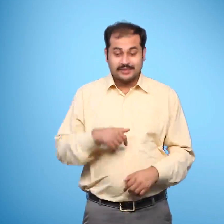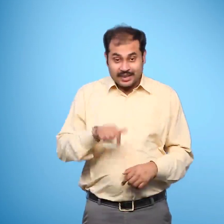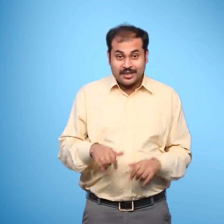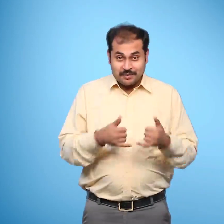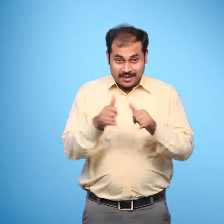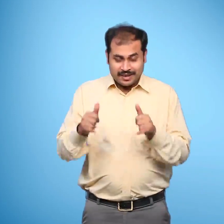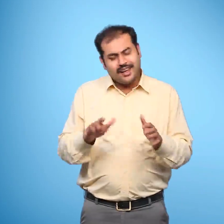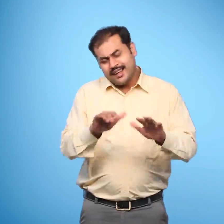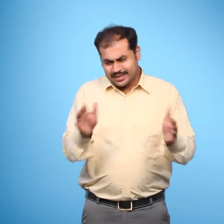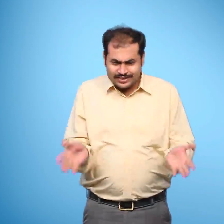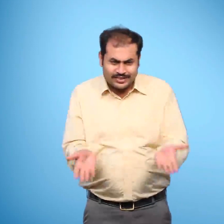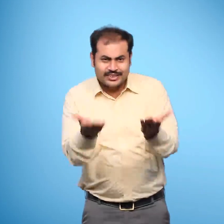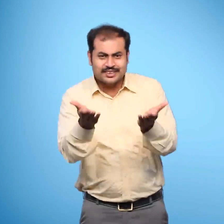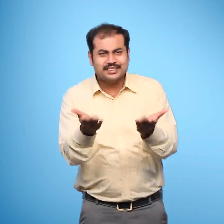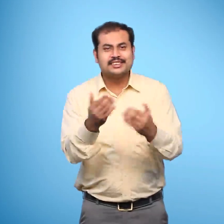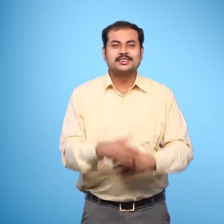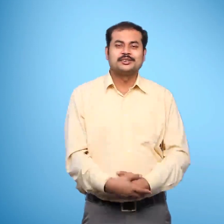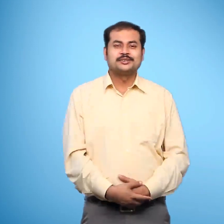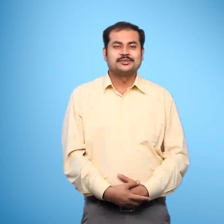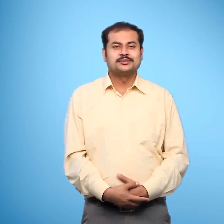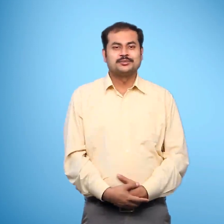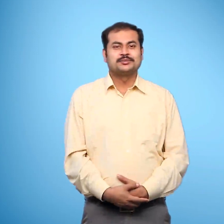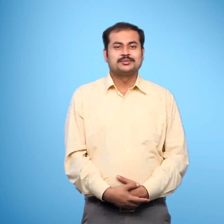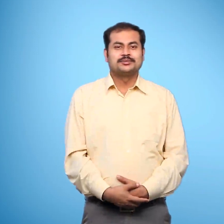Now, you also play this game.